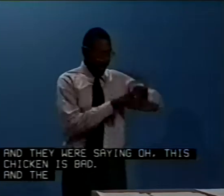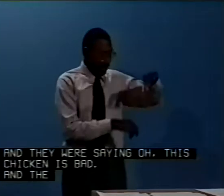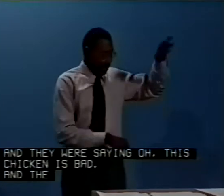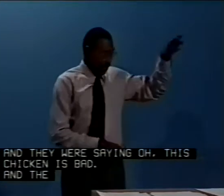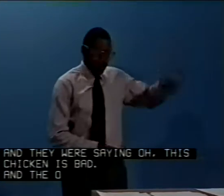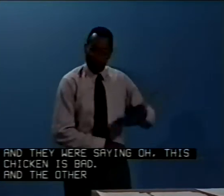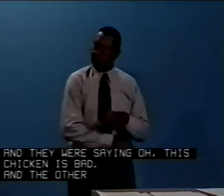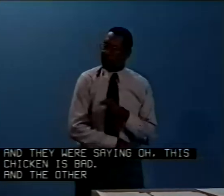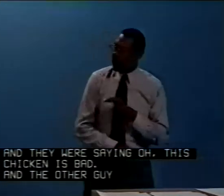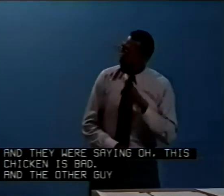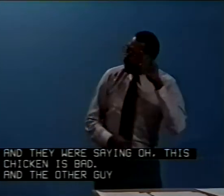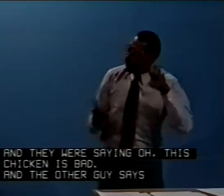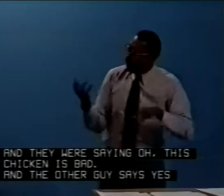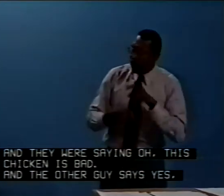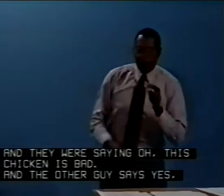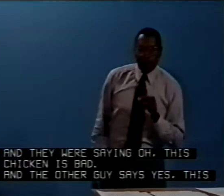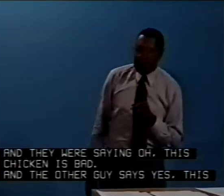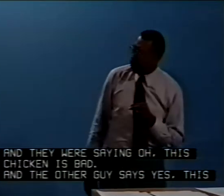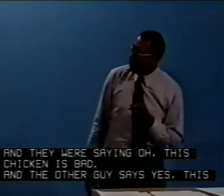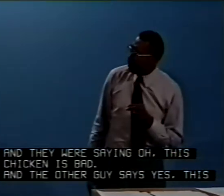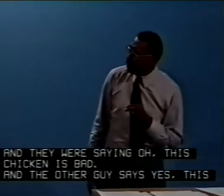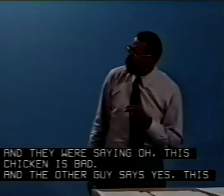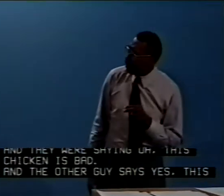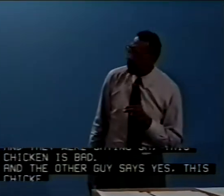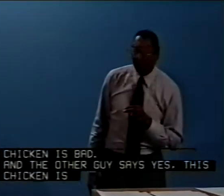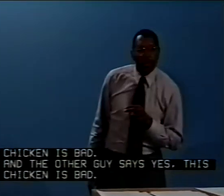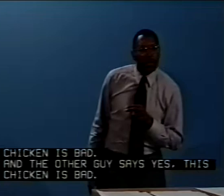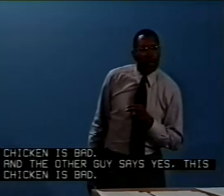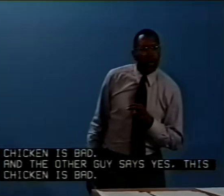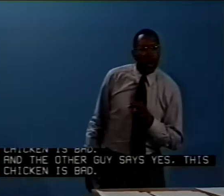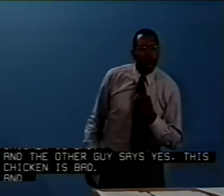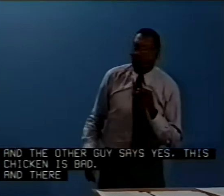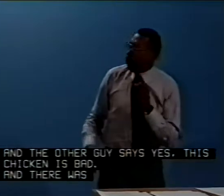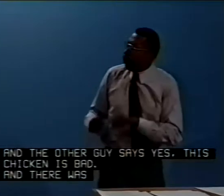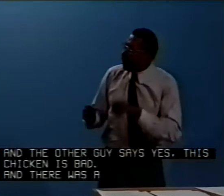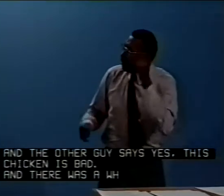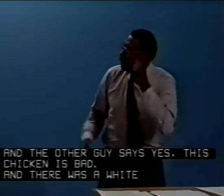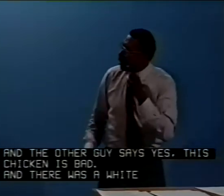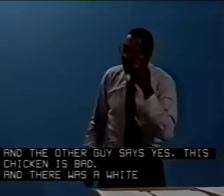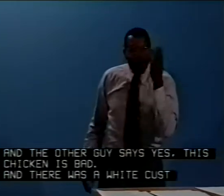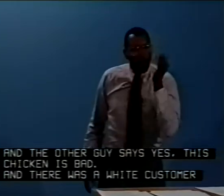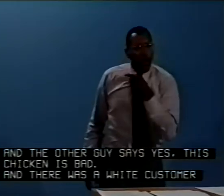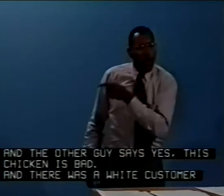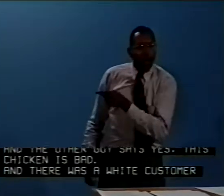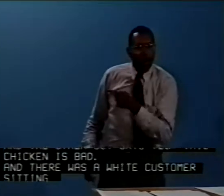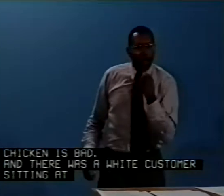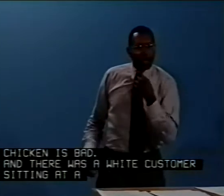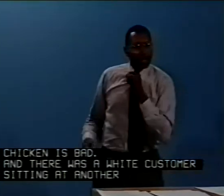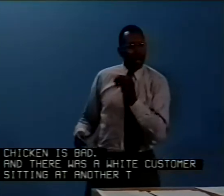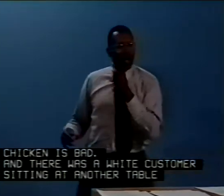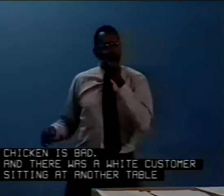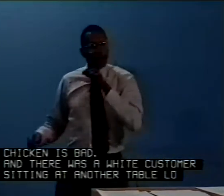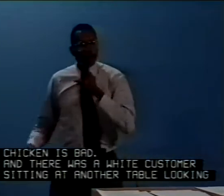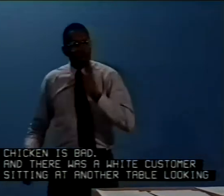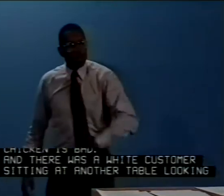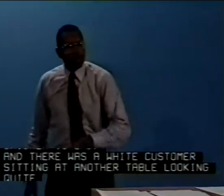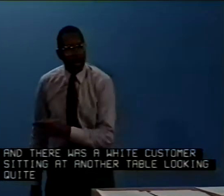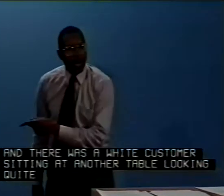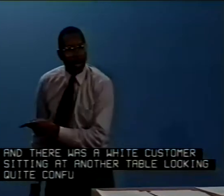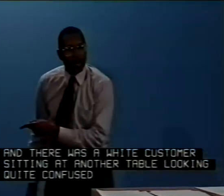white customer sitting at another table looking quite confused, wondering, what's wrong with the chicken? Why are they